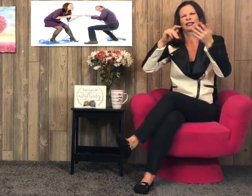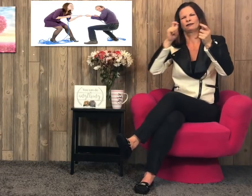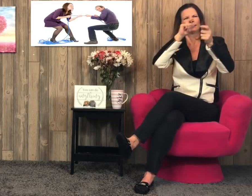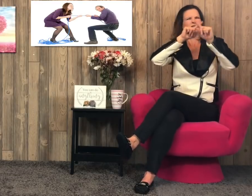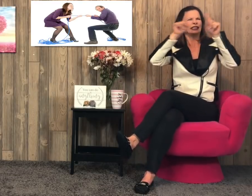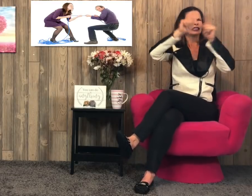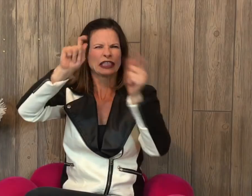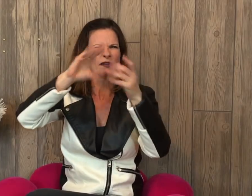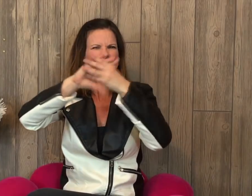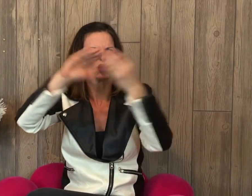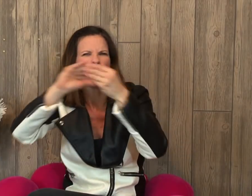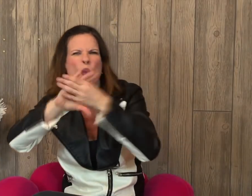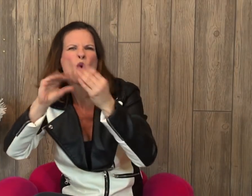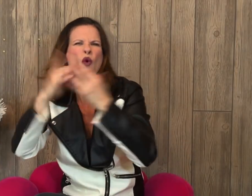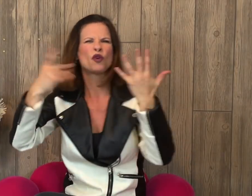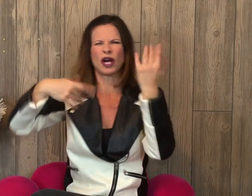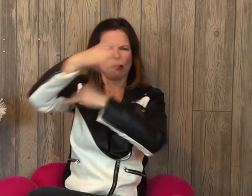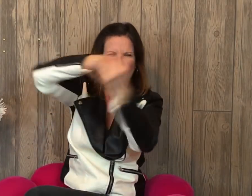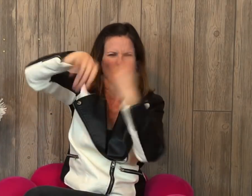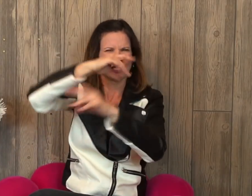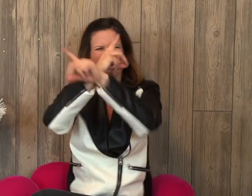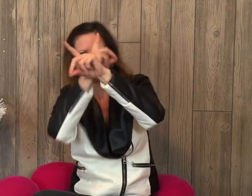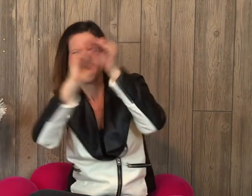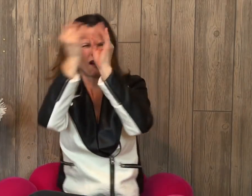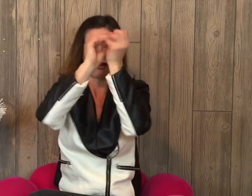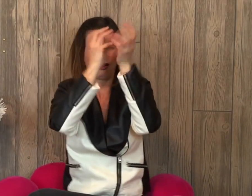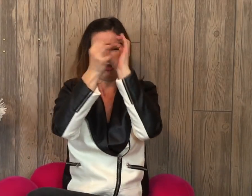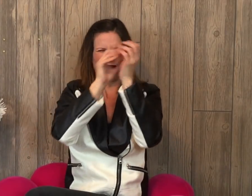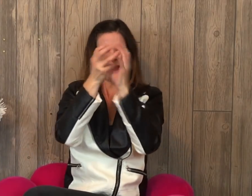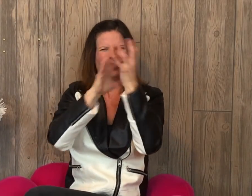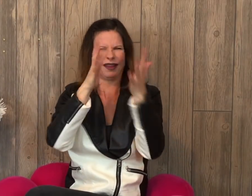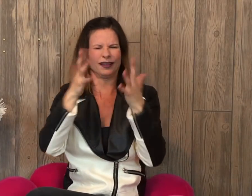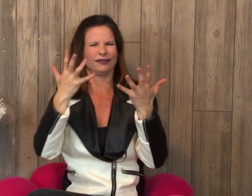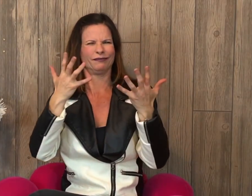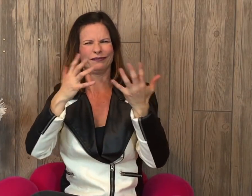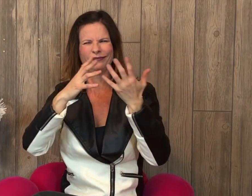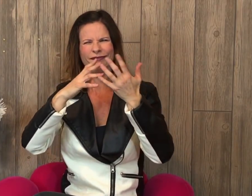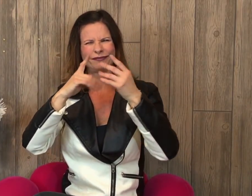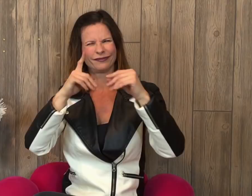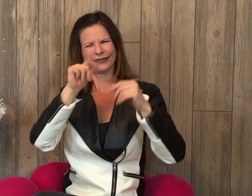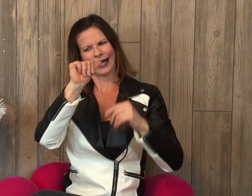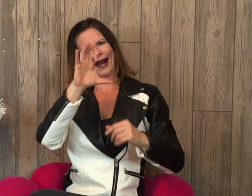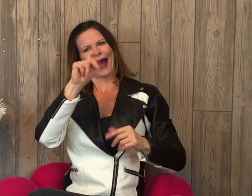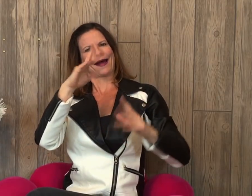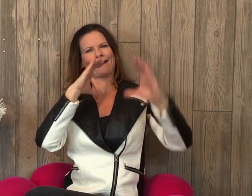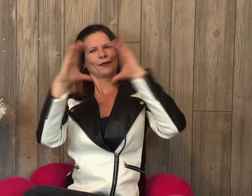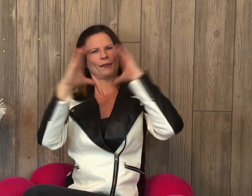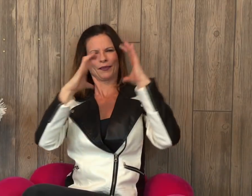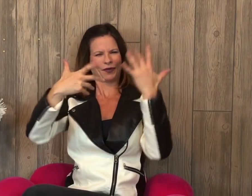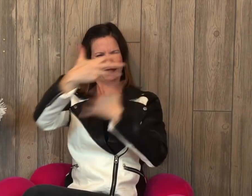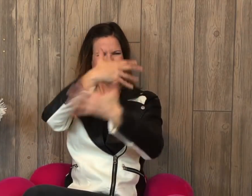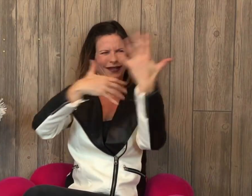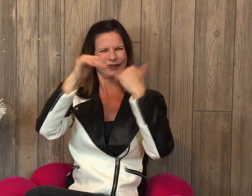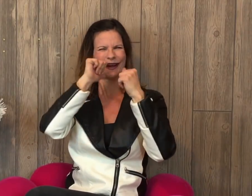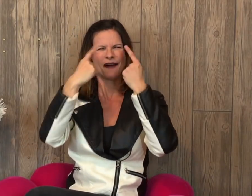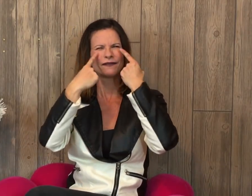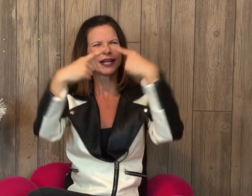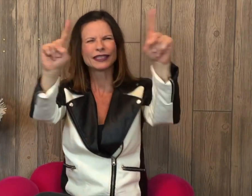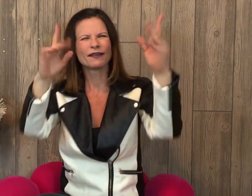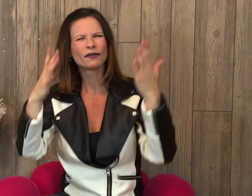Miscommunication, vague messages, lying, micromanaging, every day it's a different story, and defensiveness are all examples of